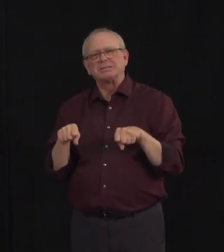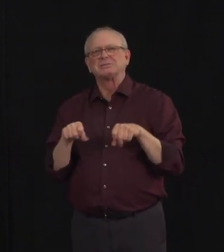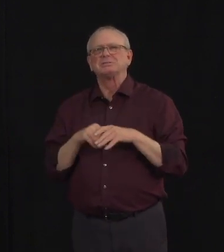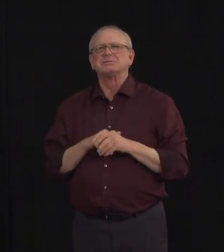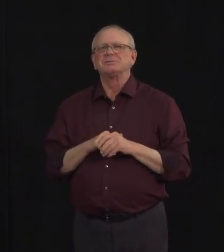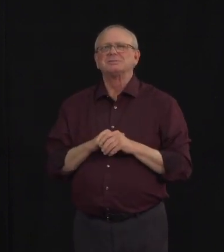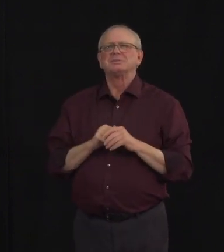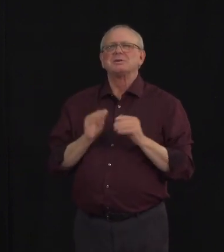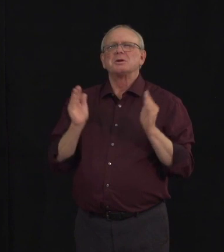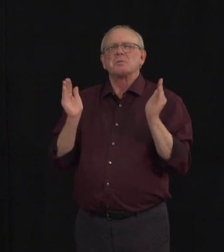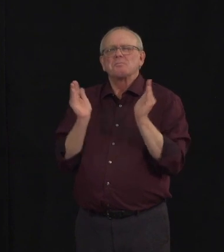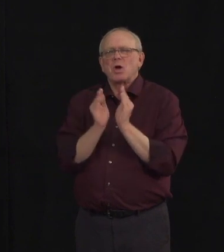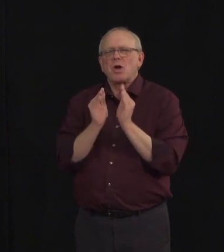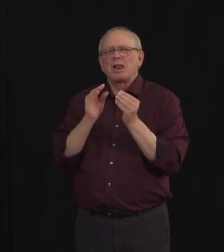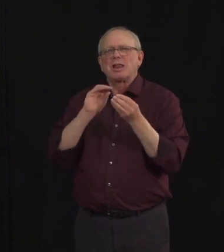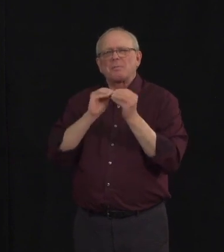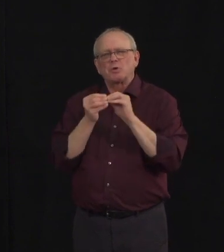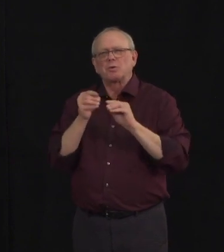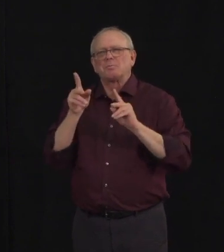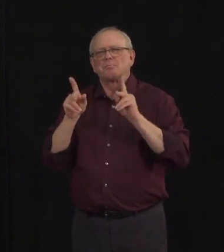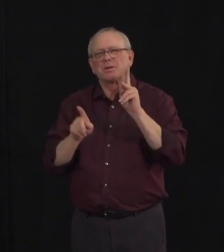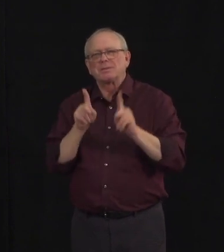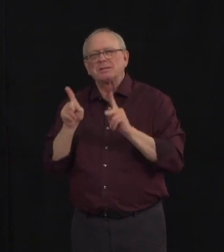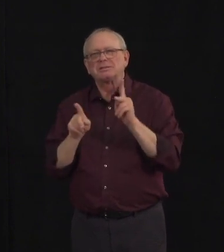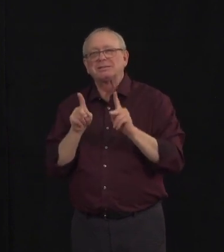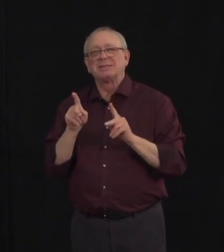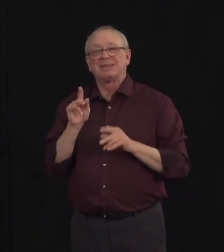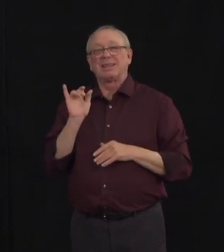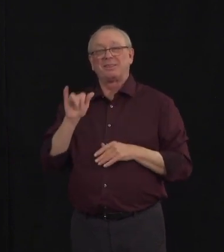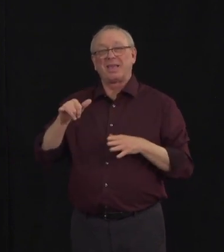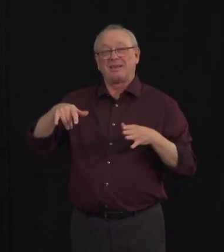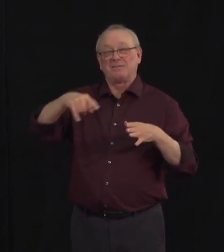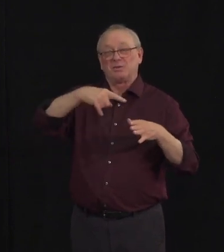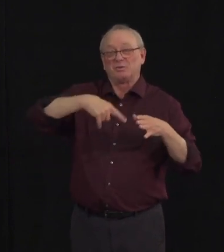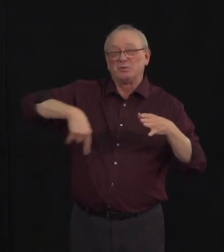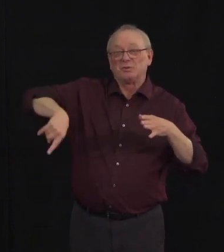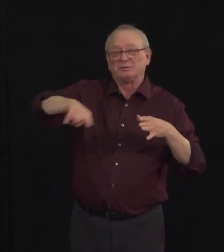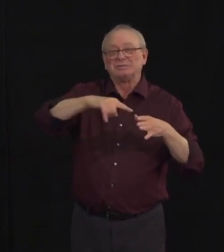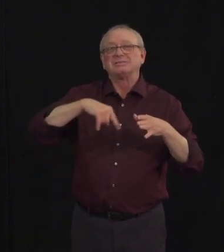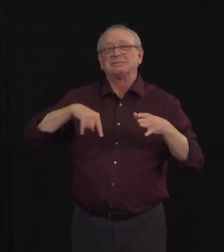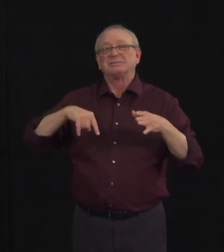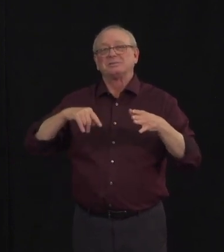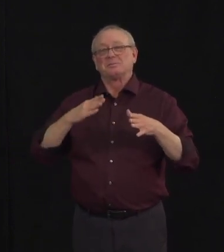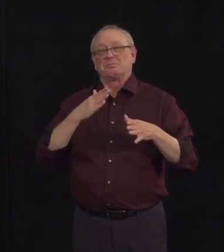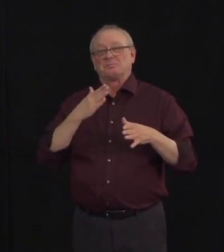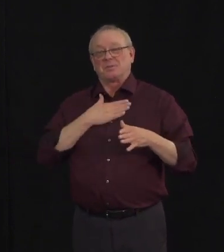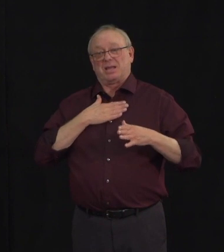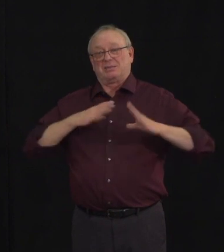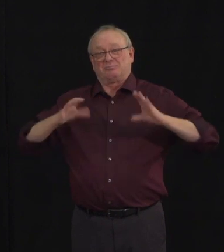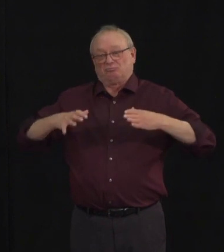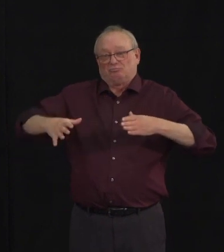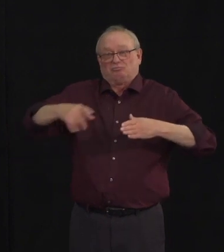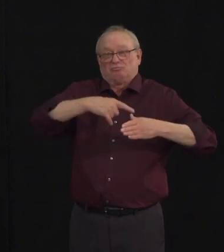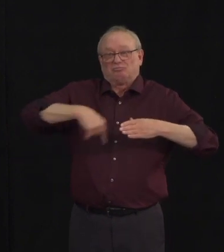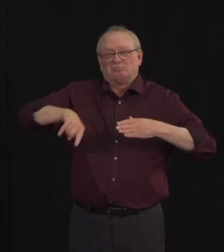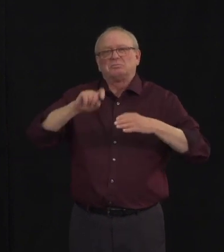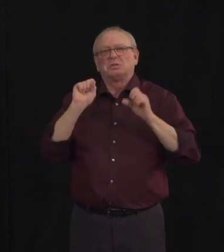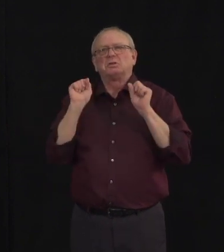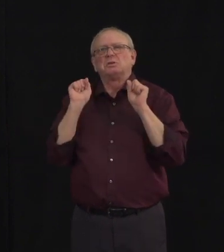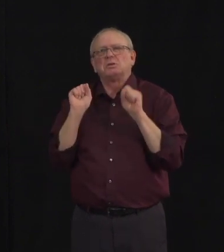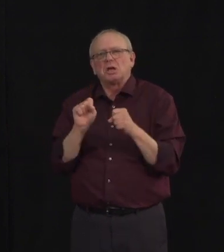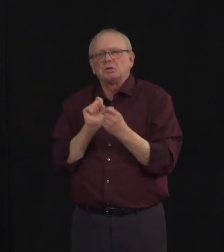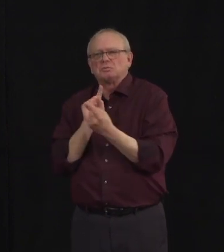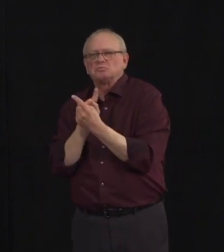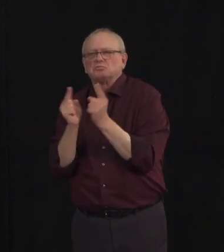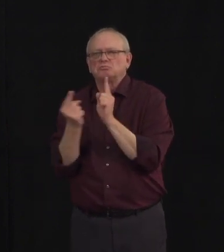number of people who you would say it's with this small group of people that would be sort of my cohort. But ideally, though, that group is